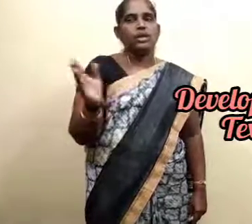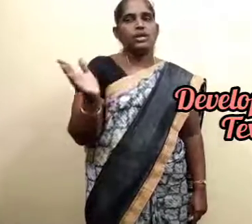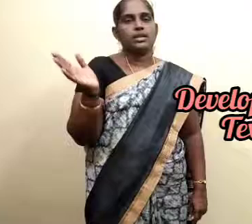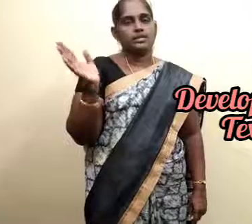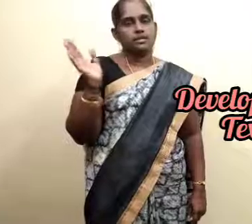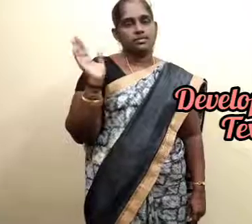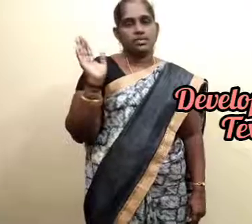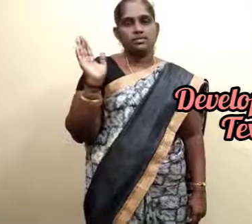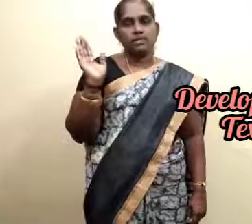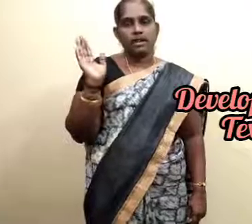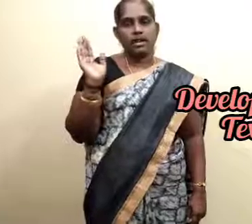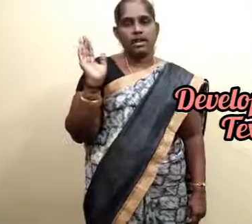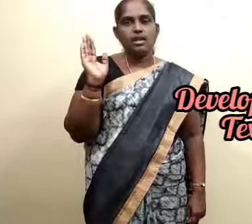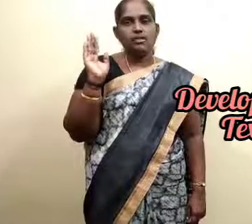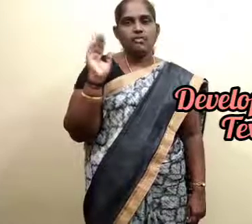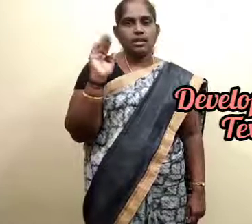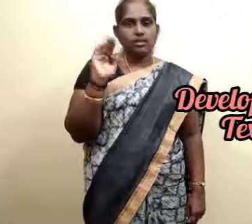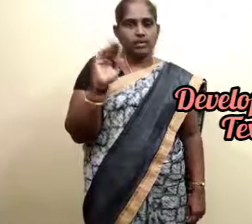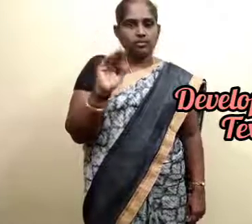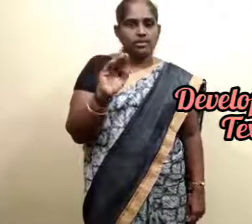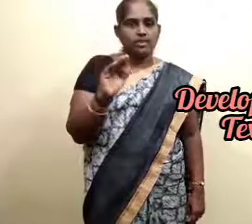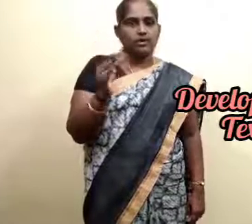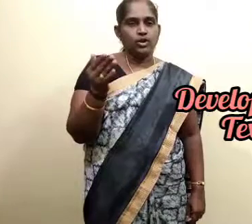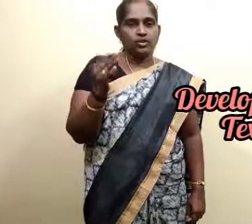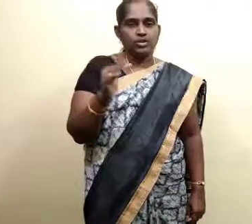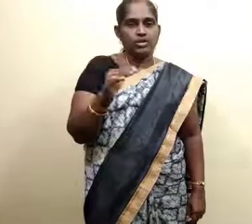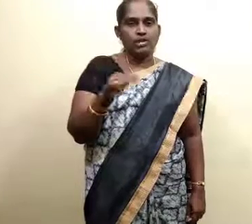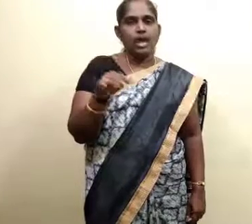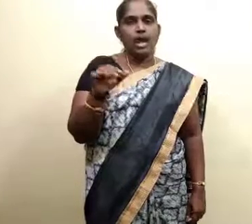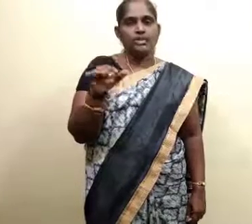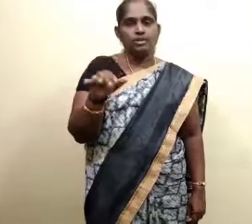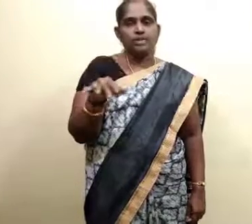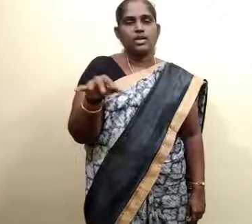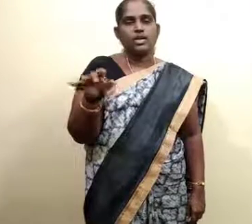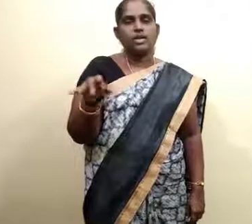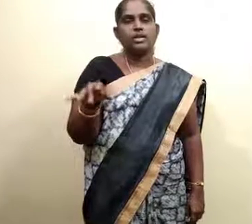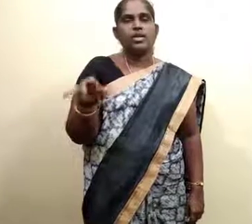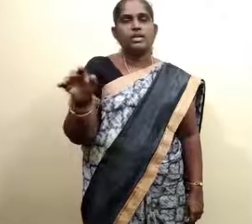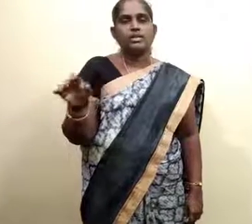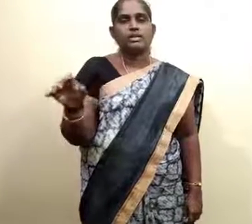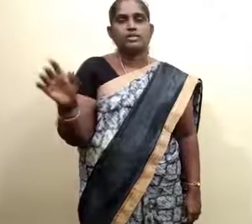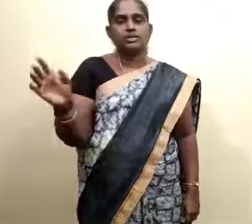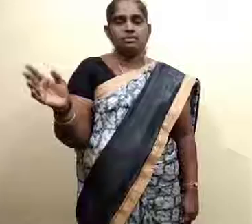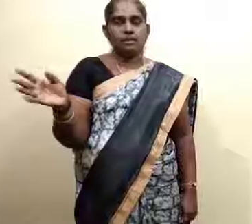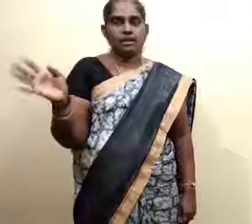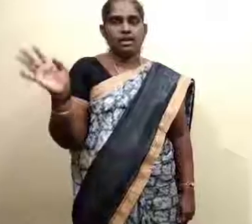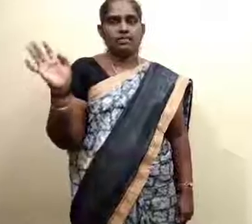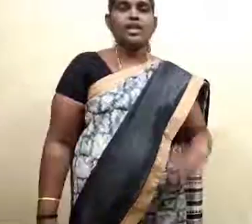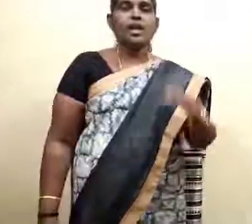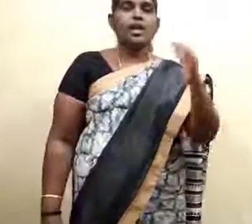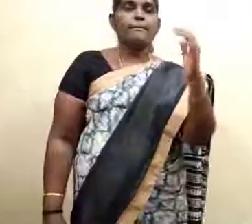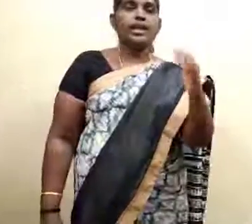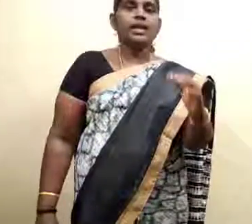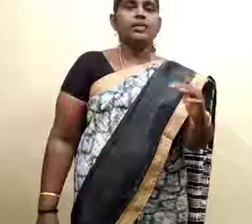local consumption only. For the purpose of domestic as well as local consumption only.